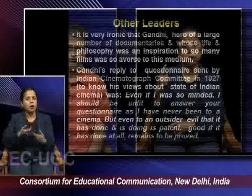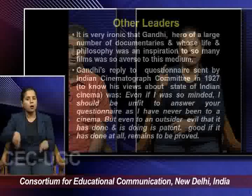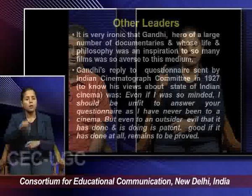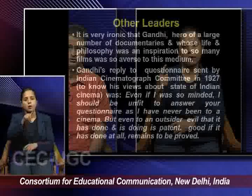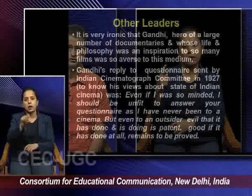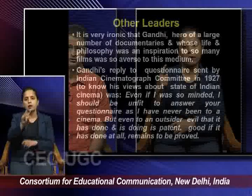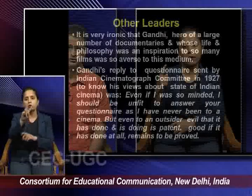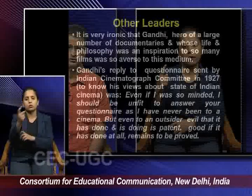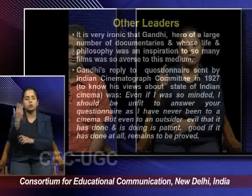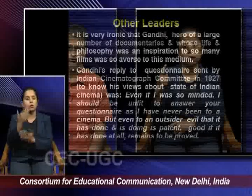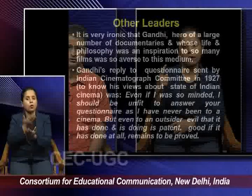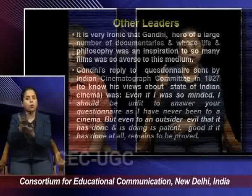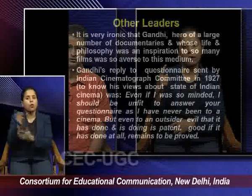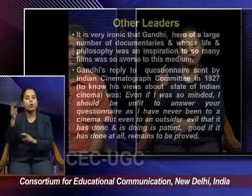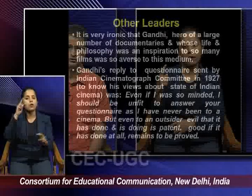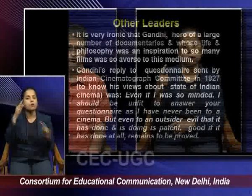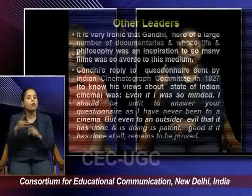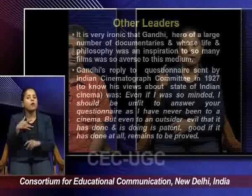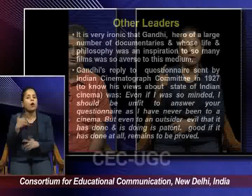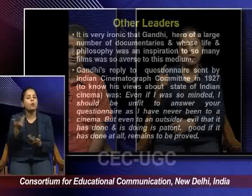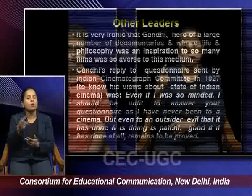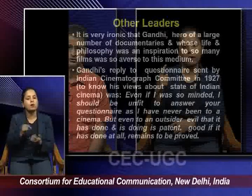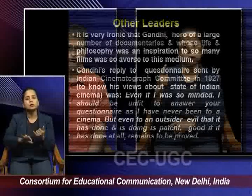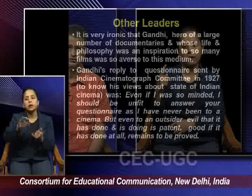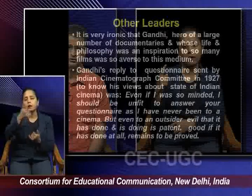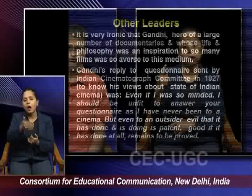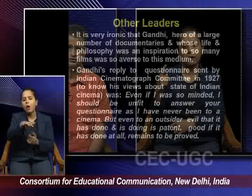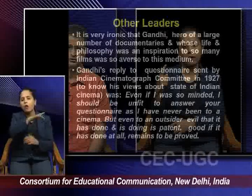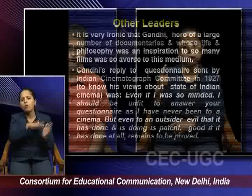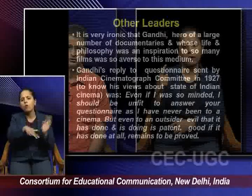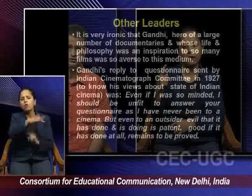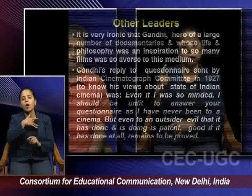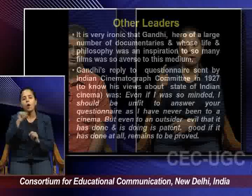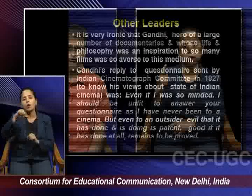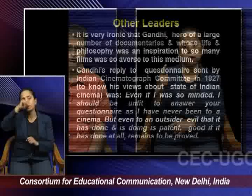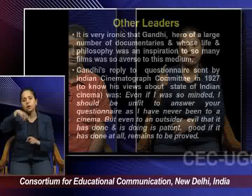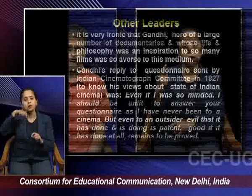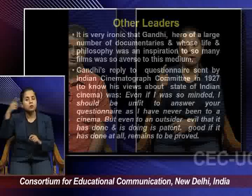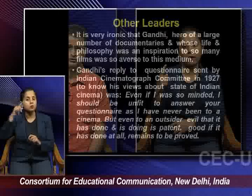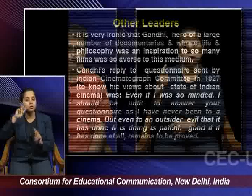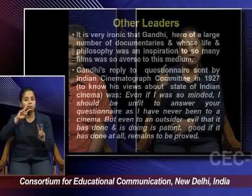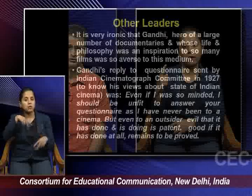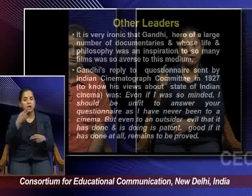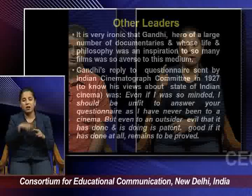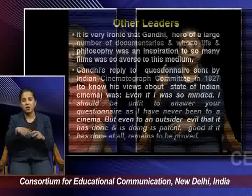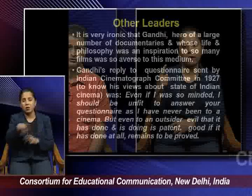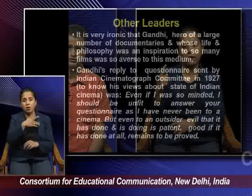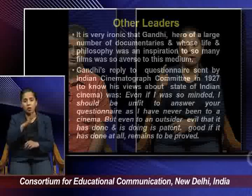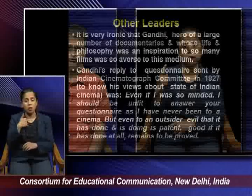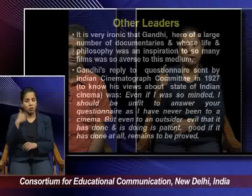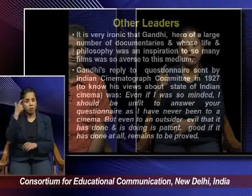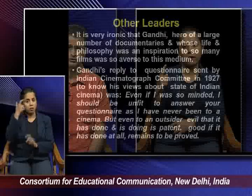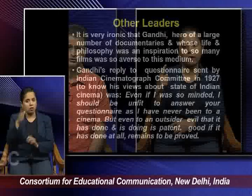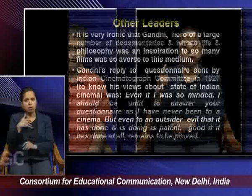1927 to know his new views about the state of Indian cinema was, he replied that even if I was so minded, I